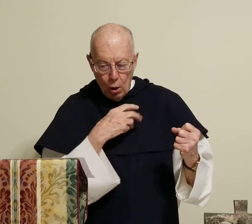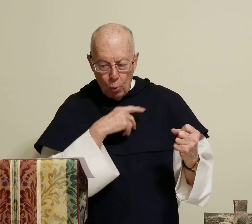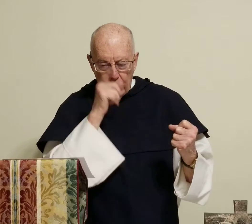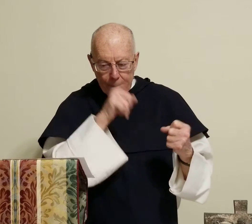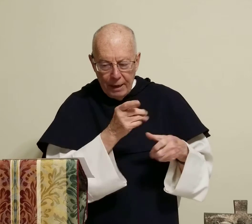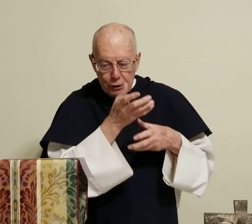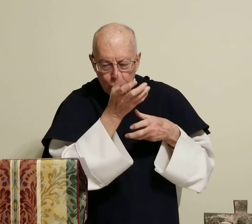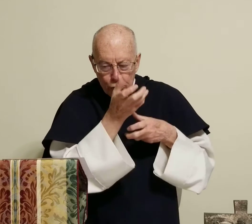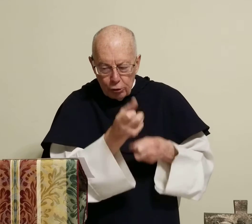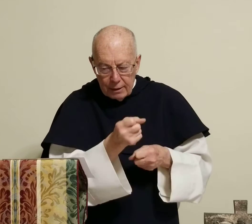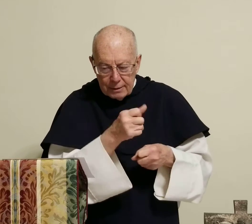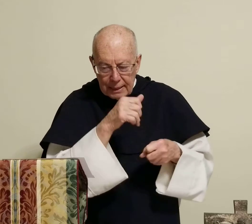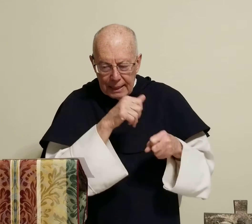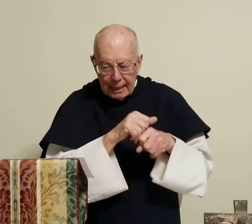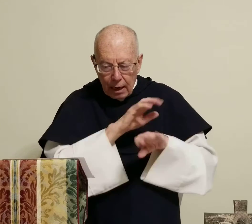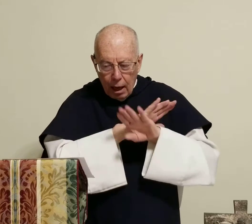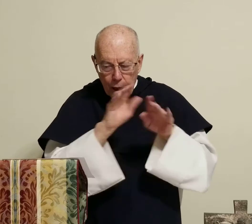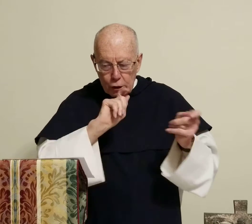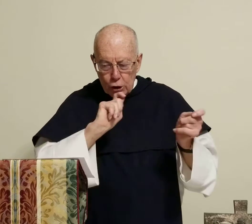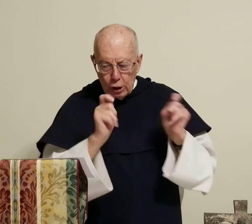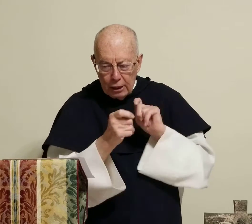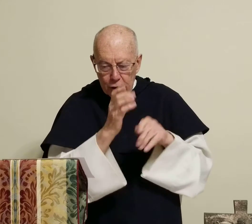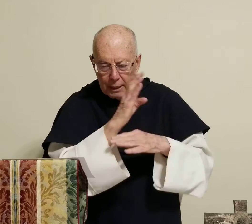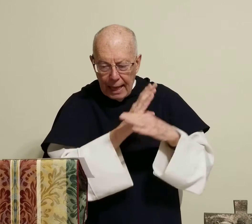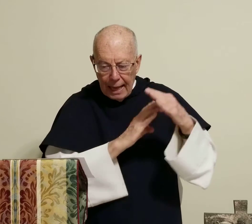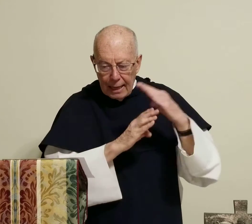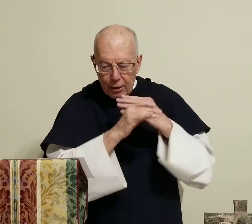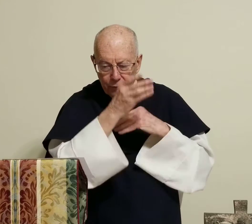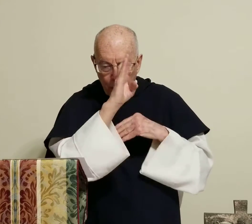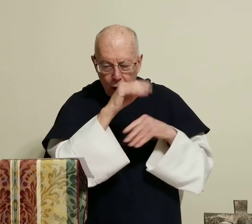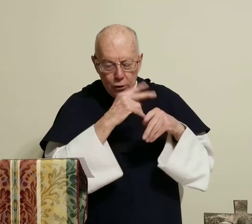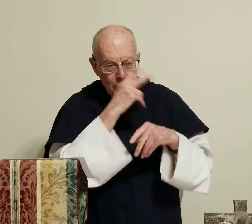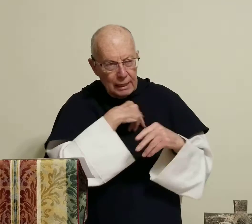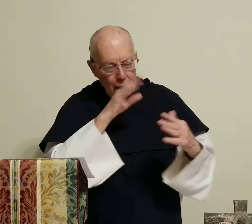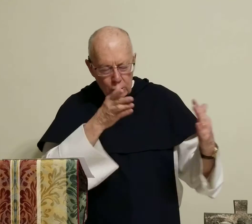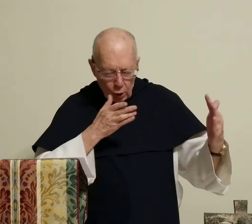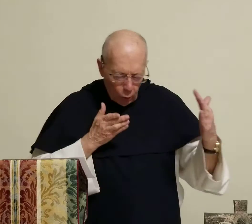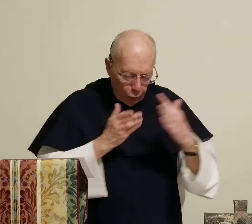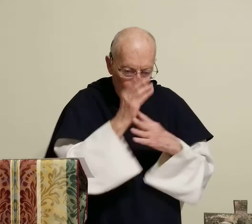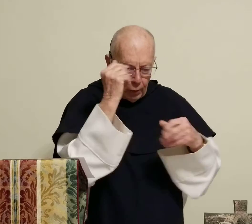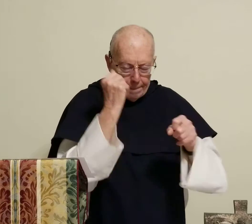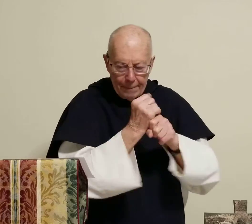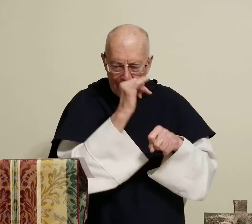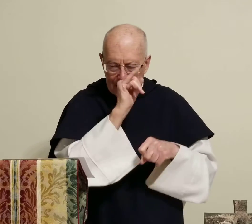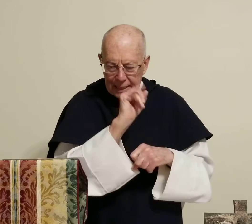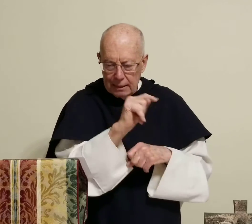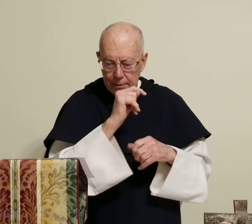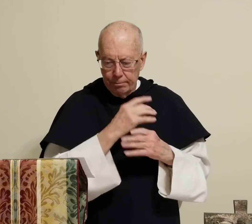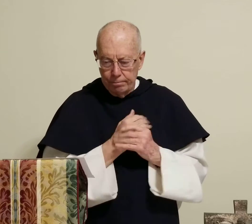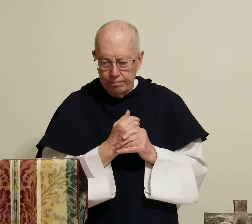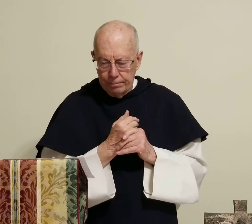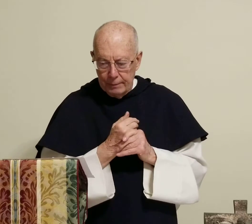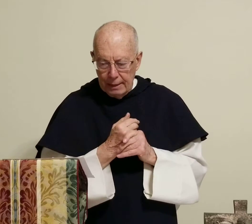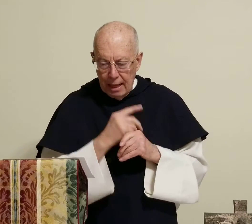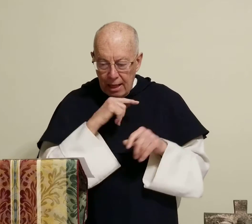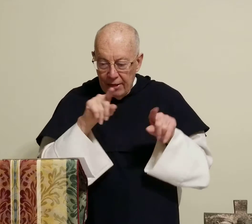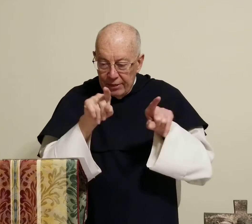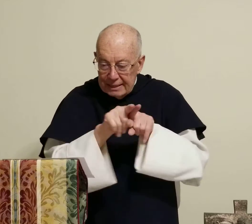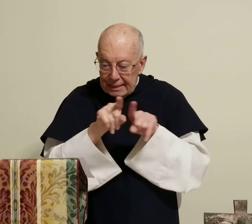We must trust in our choice and of God to the complete the